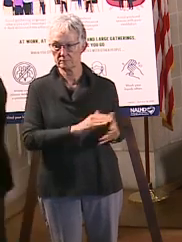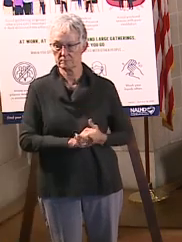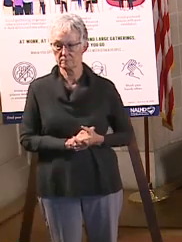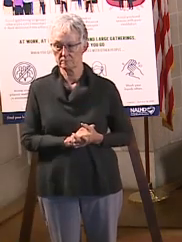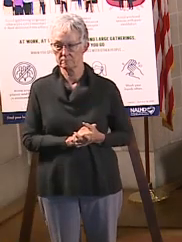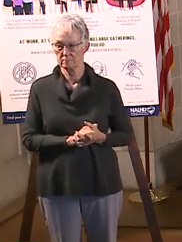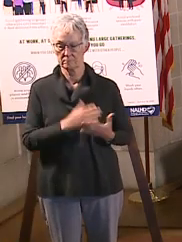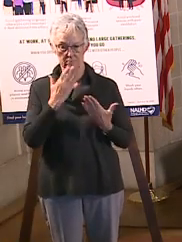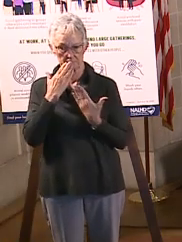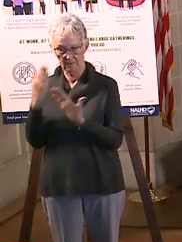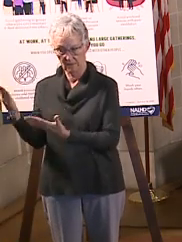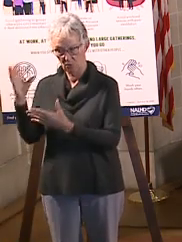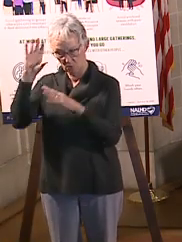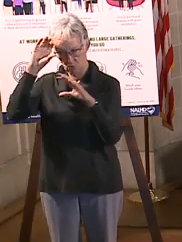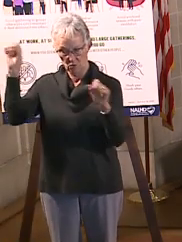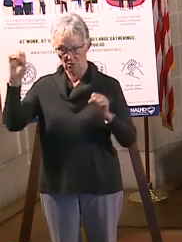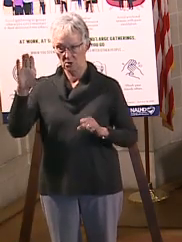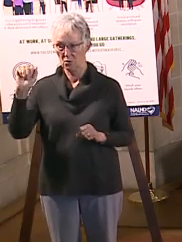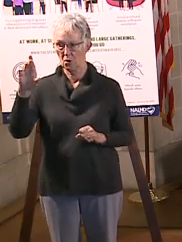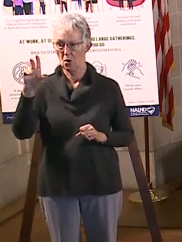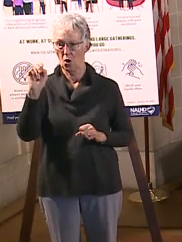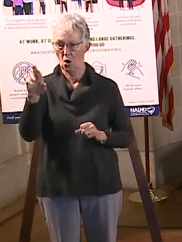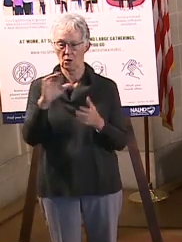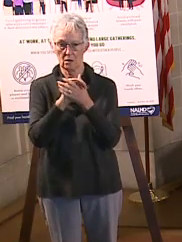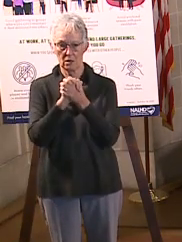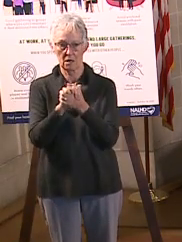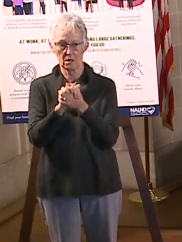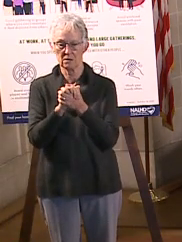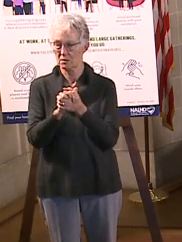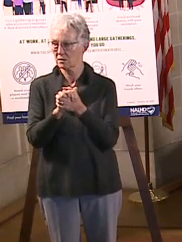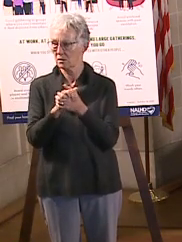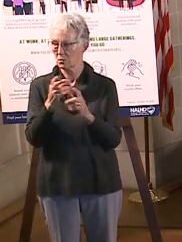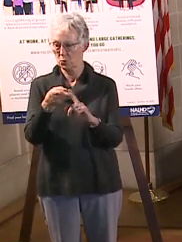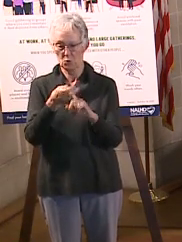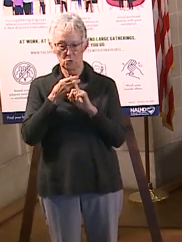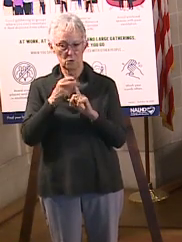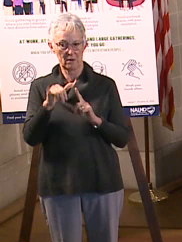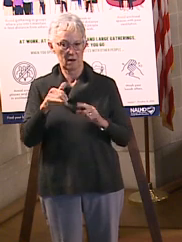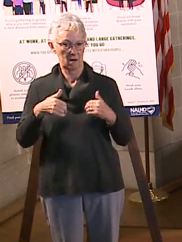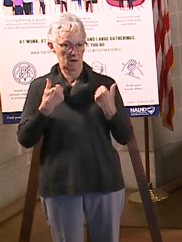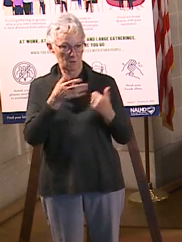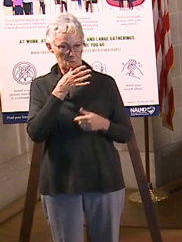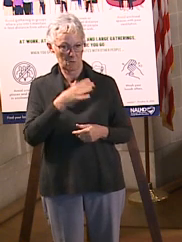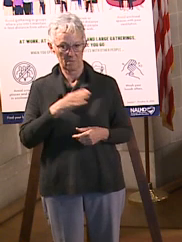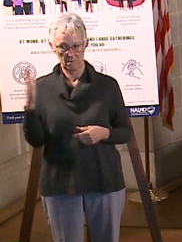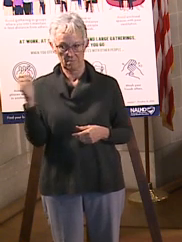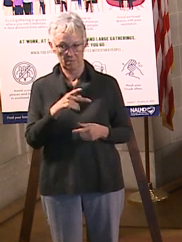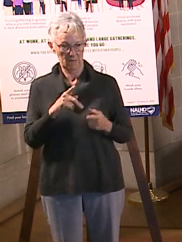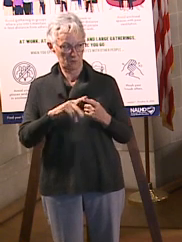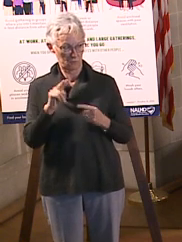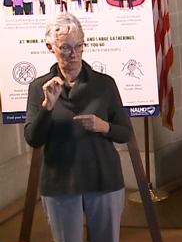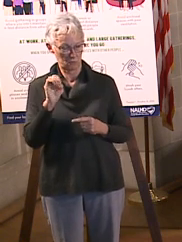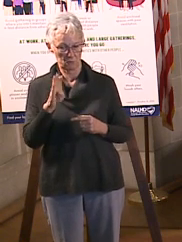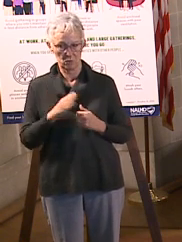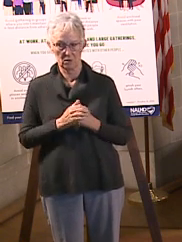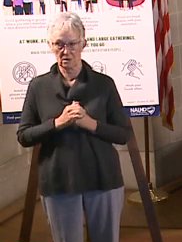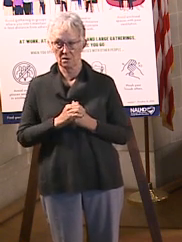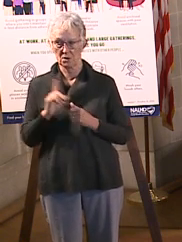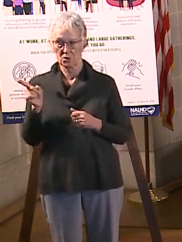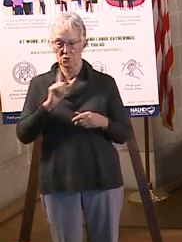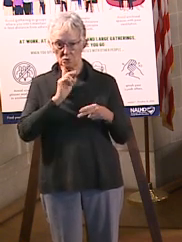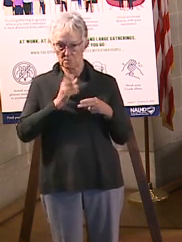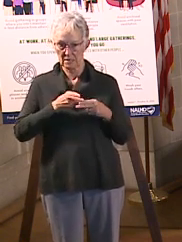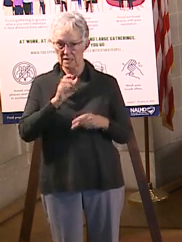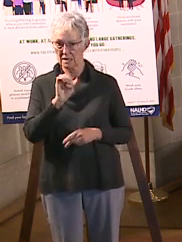Thank you, President Carter, and congratulations on getting that young lady back. That's awesome. And then also, you mentioned Ed Guthrie,